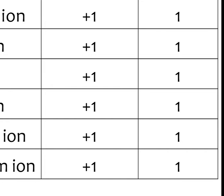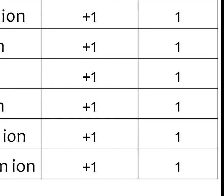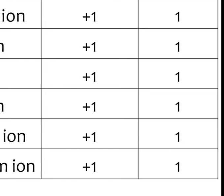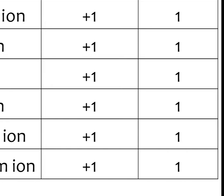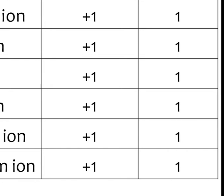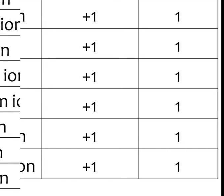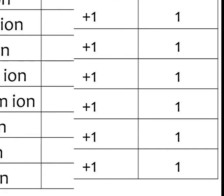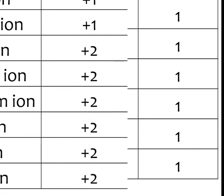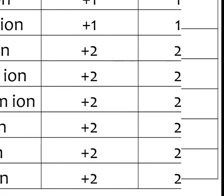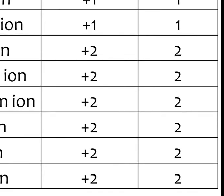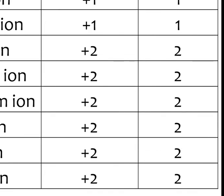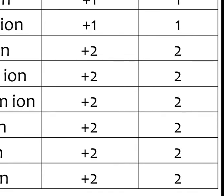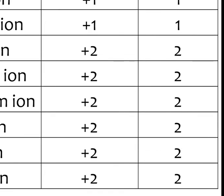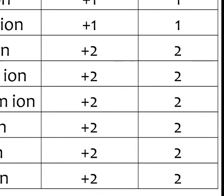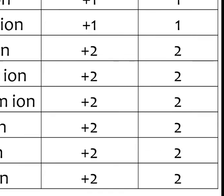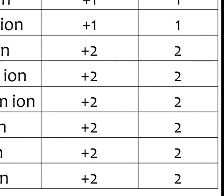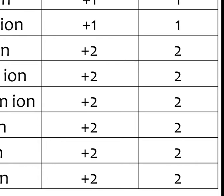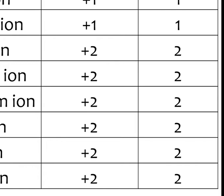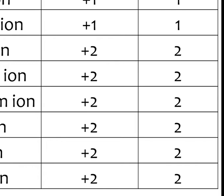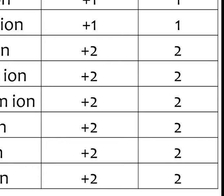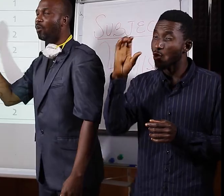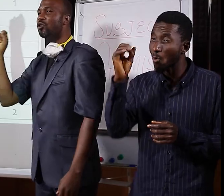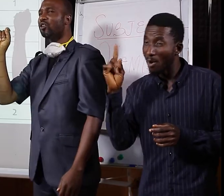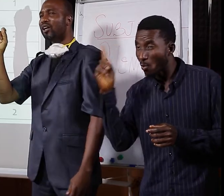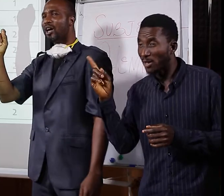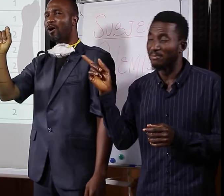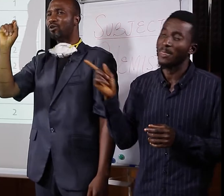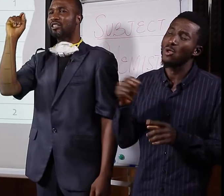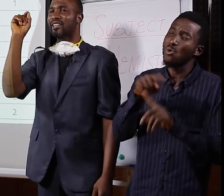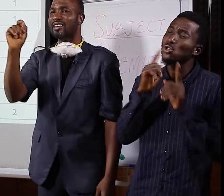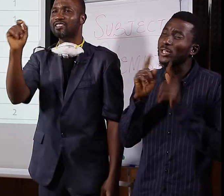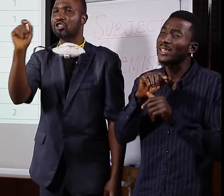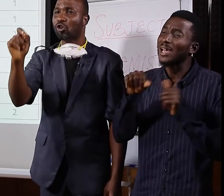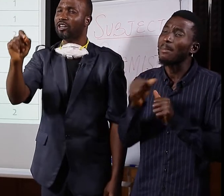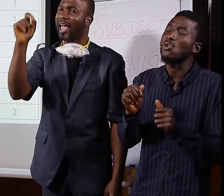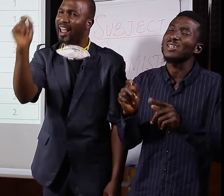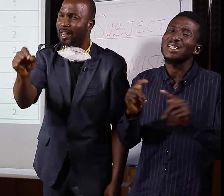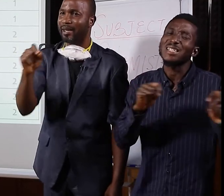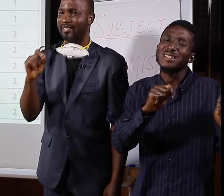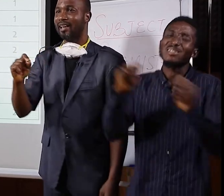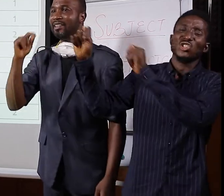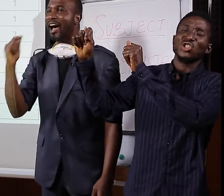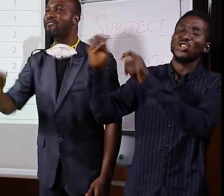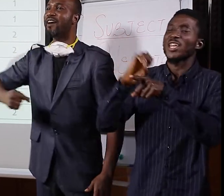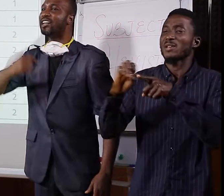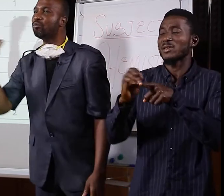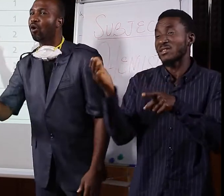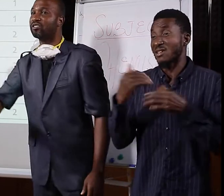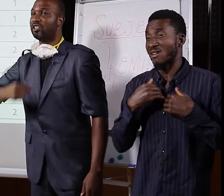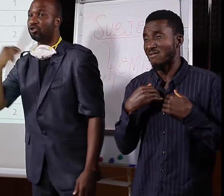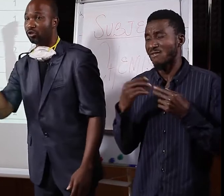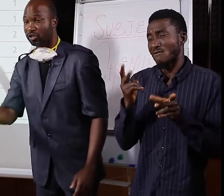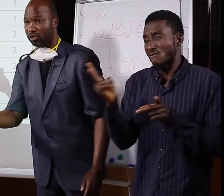have others like mercury ion, copper 1. Now, when you are talking about transition element, they have